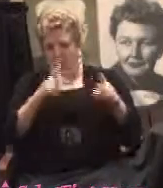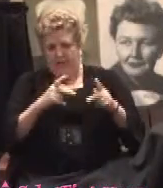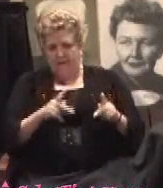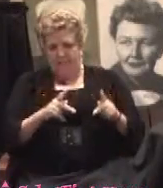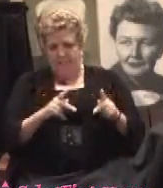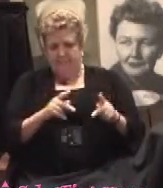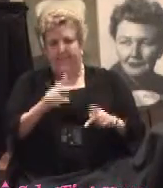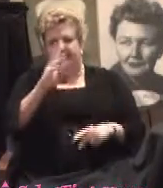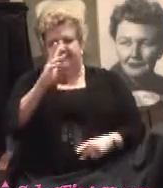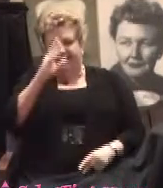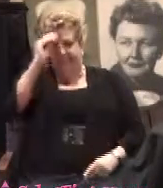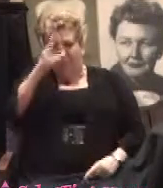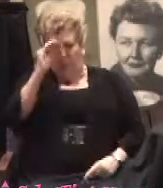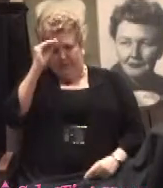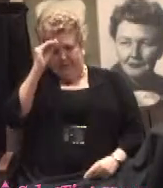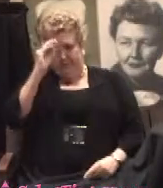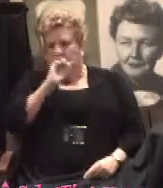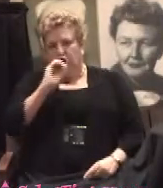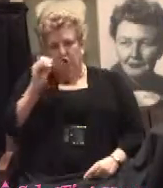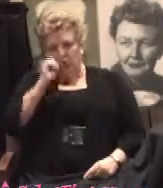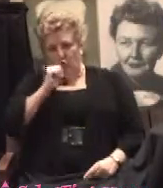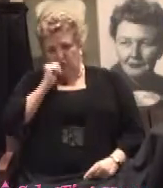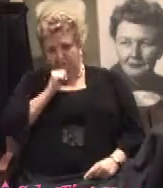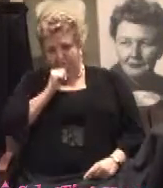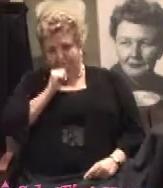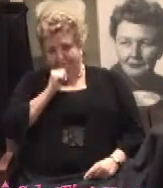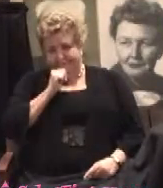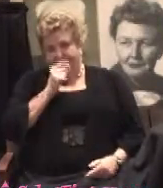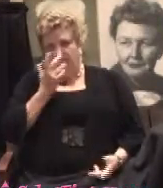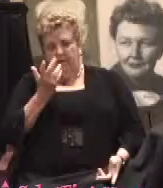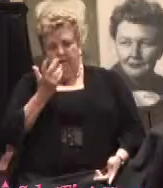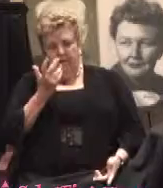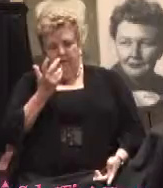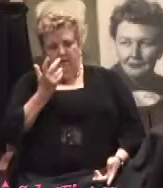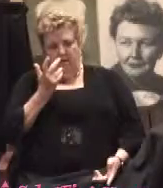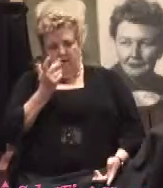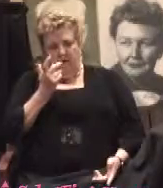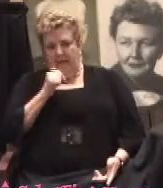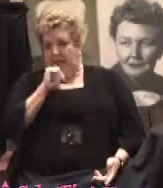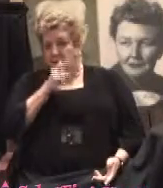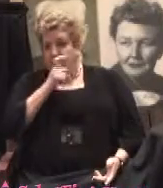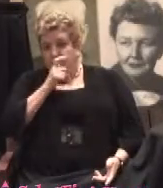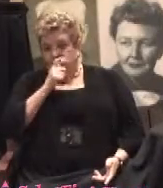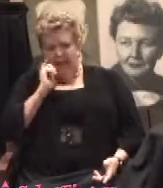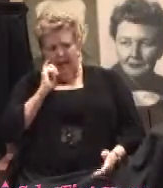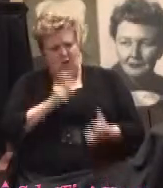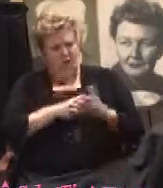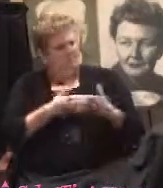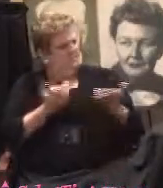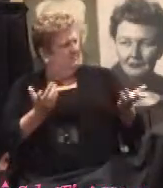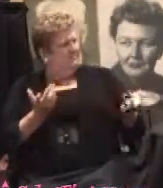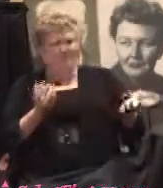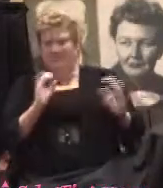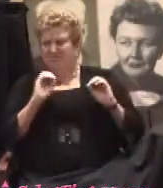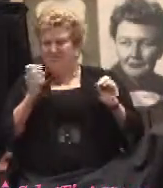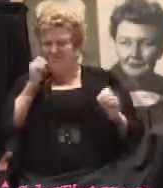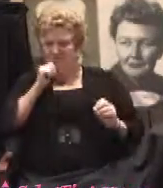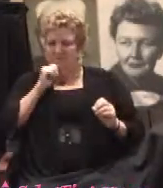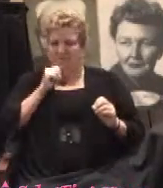girls. And I'm not drinking, so I'm noticing the lack of girls. And they started drinking these shots of tequila, and